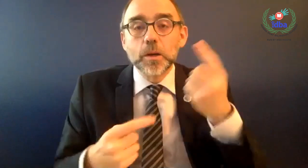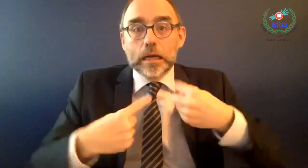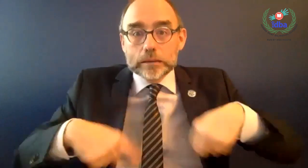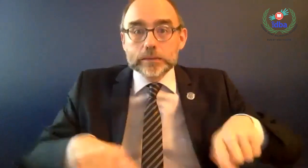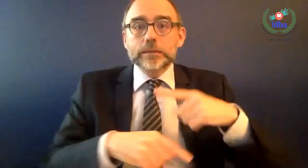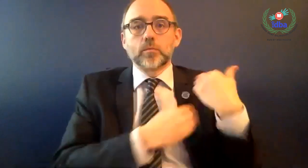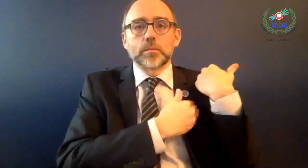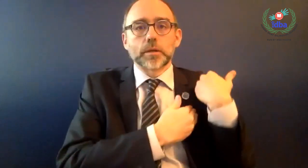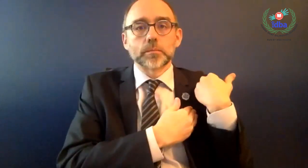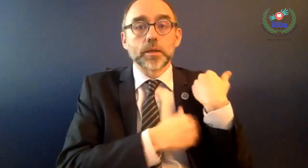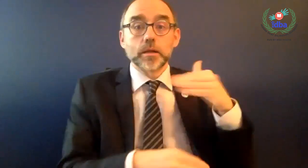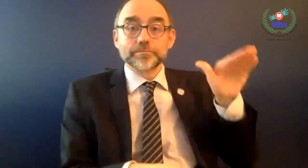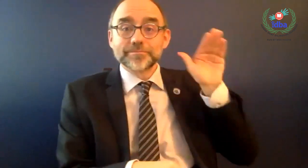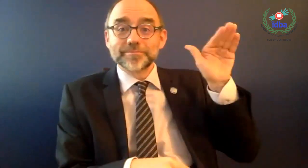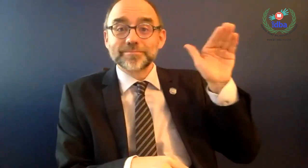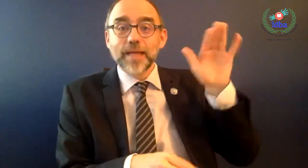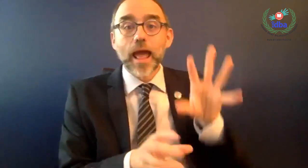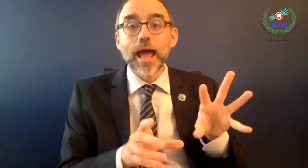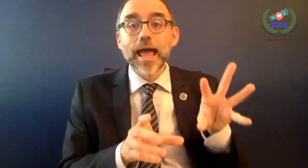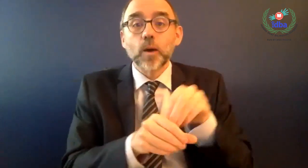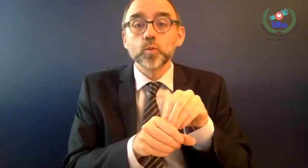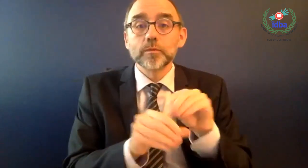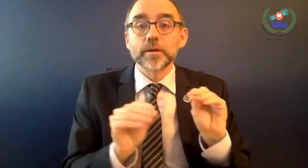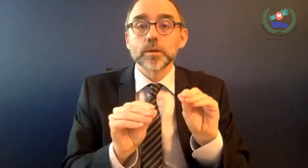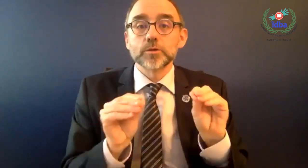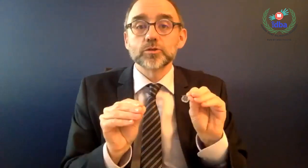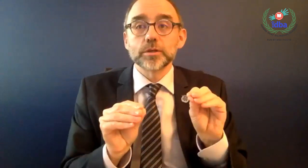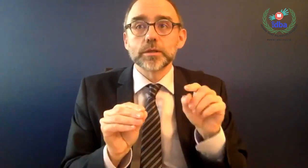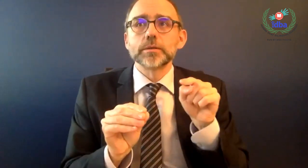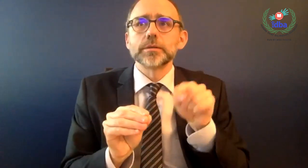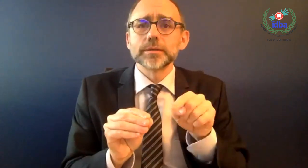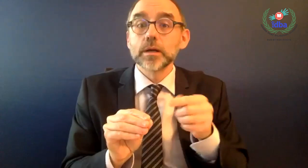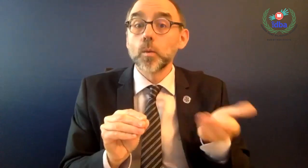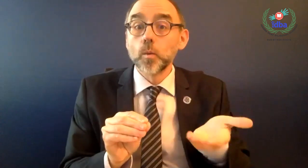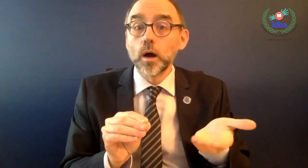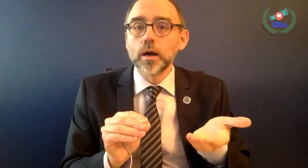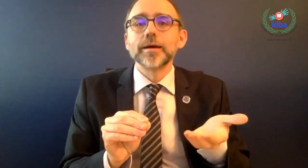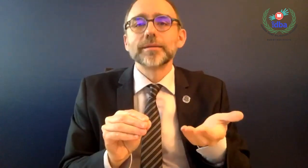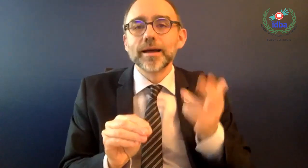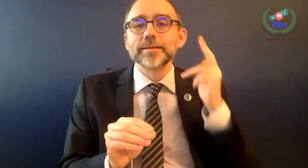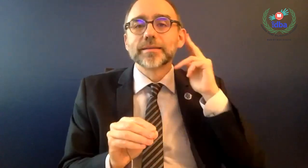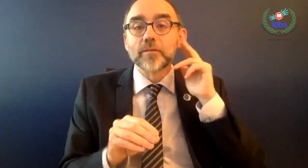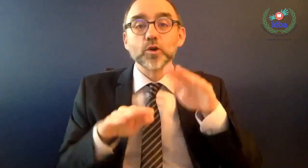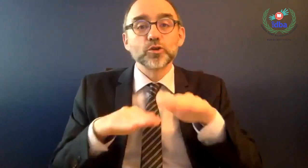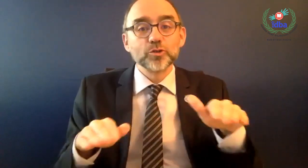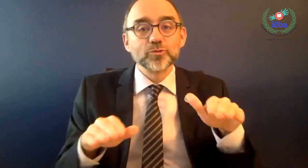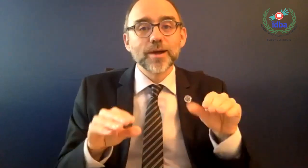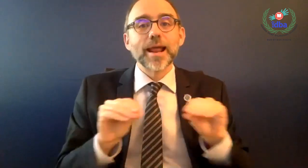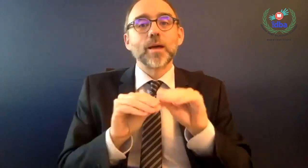You know that fact. So we all are responsible. You all are responsible to have this inclusive education where